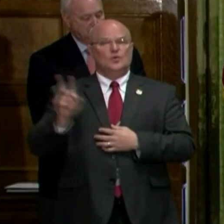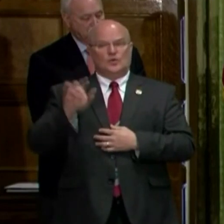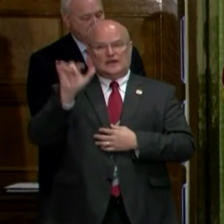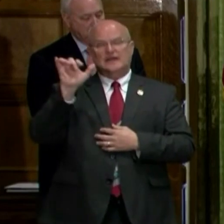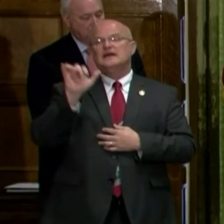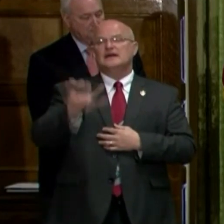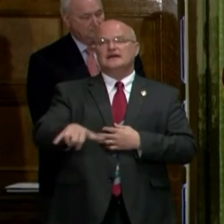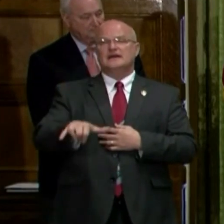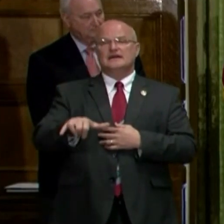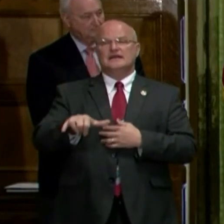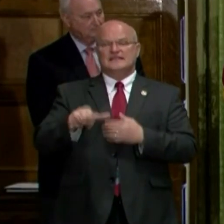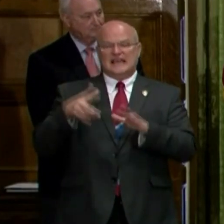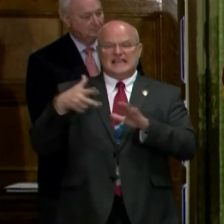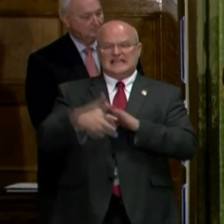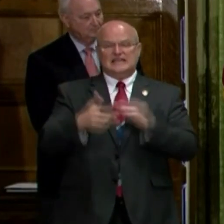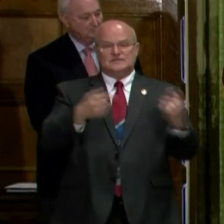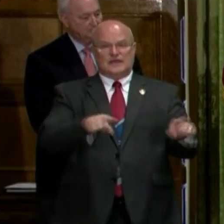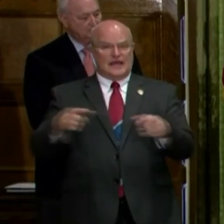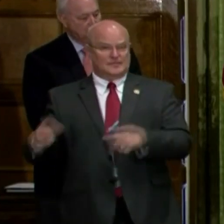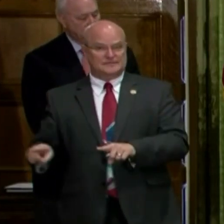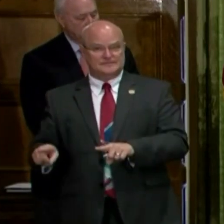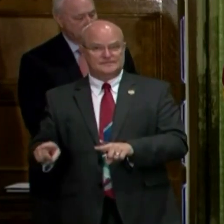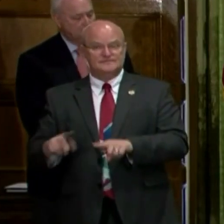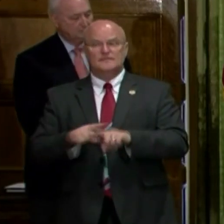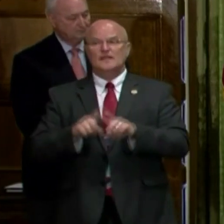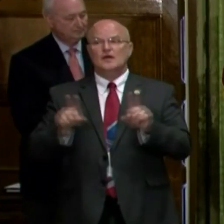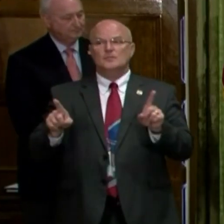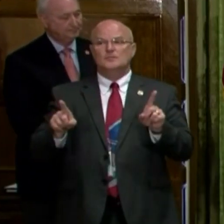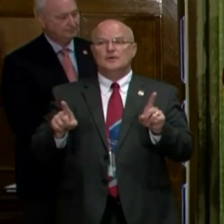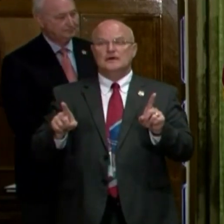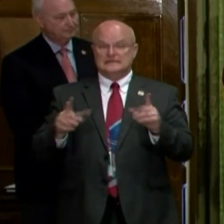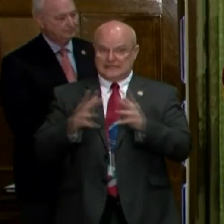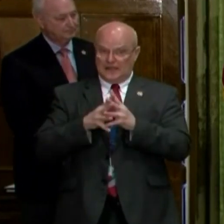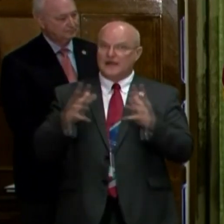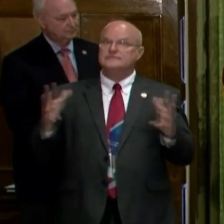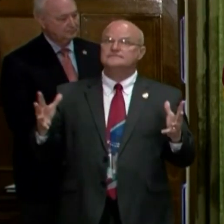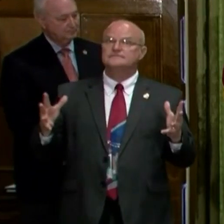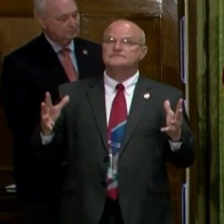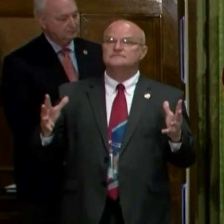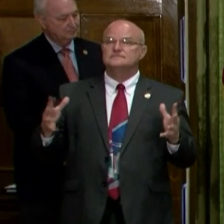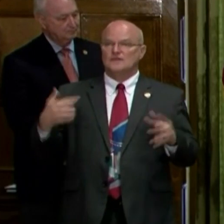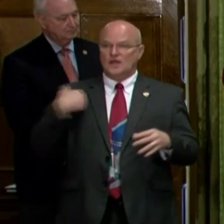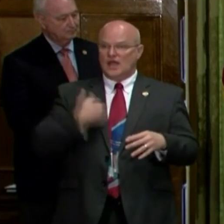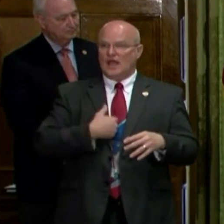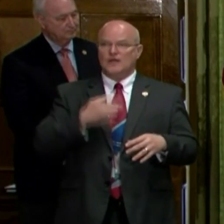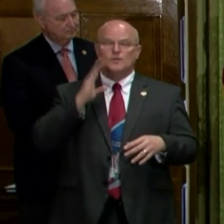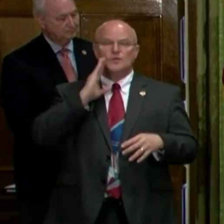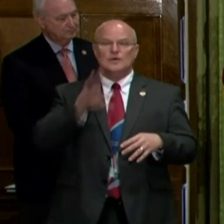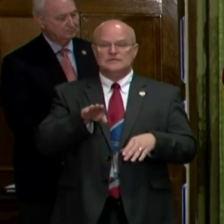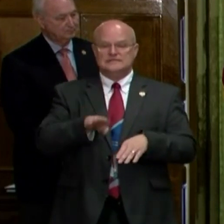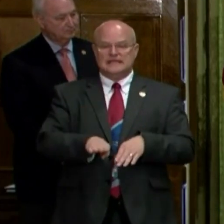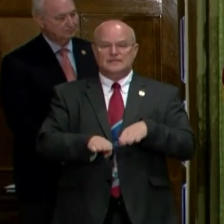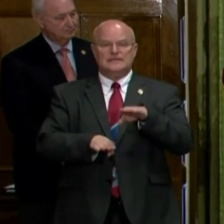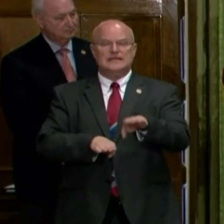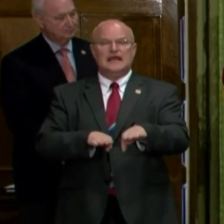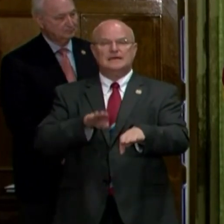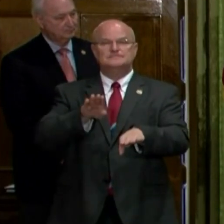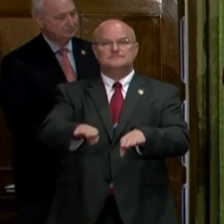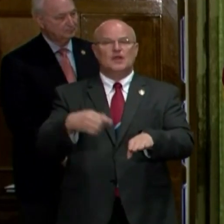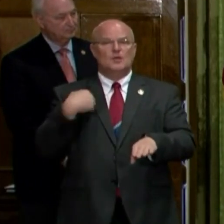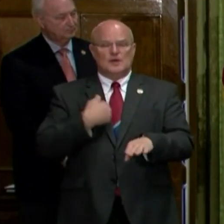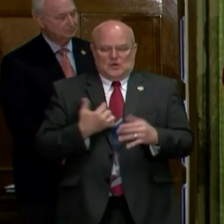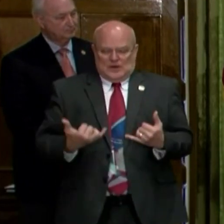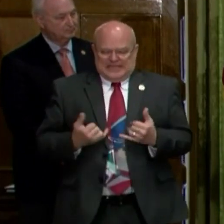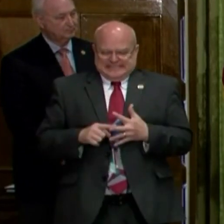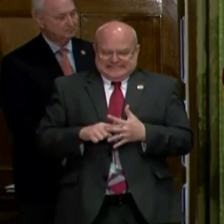those cuts are going to come from, but it's a lot, and we will take it a step at a time, but we're on the